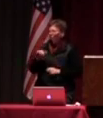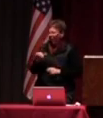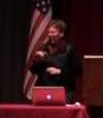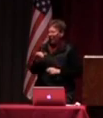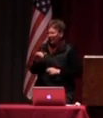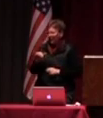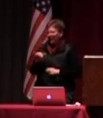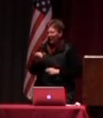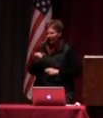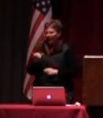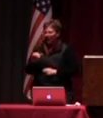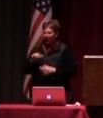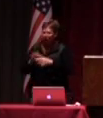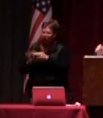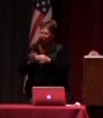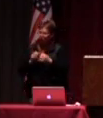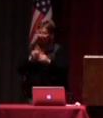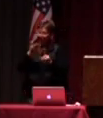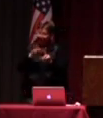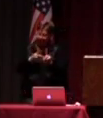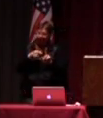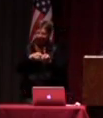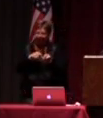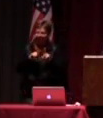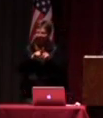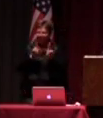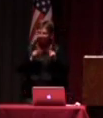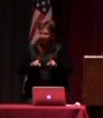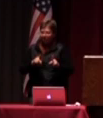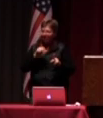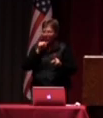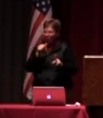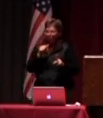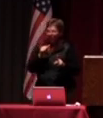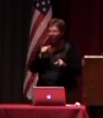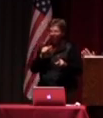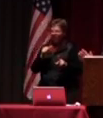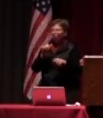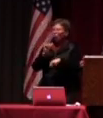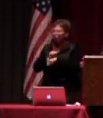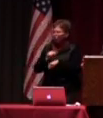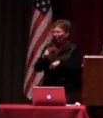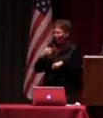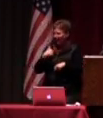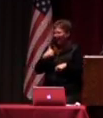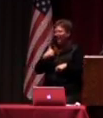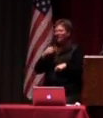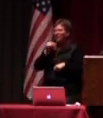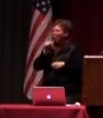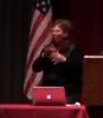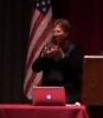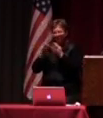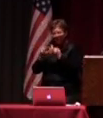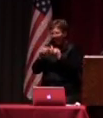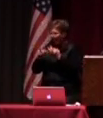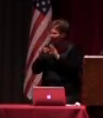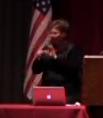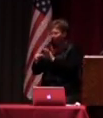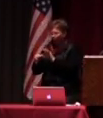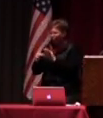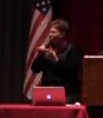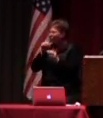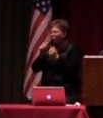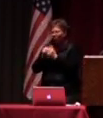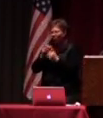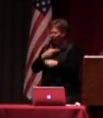associated with him as a person rather than with the office he held, rather than not with the family he belonged to, and not with any kind of